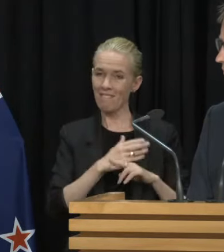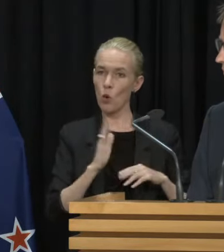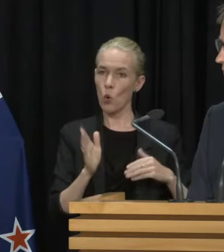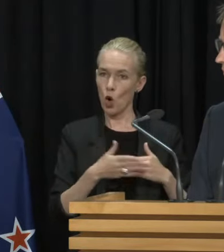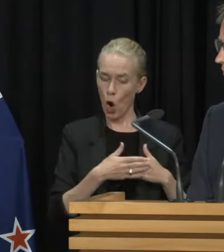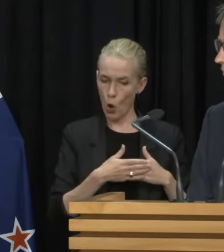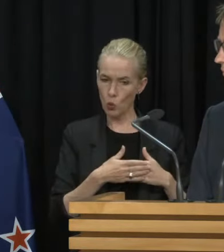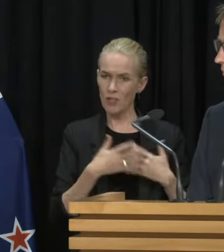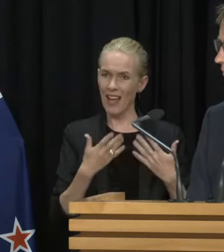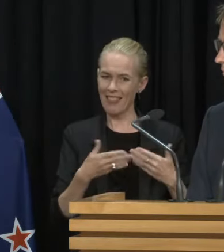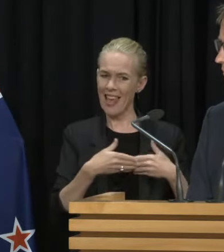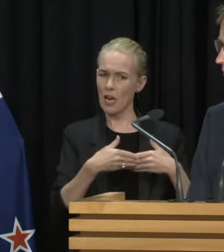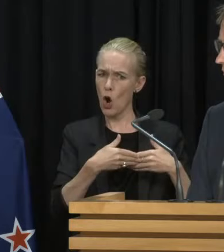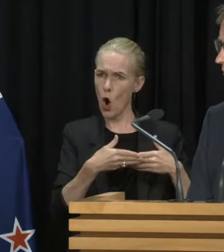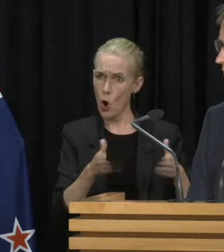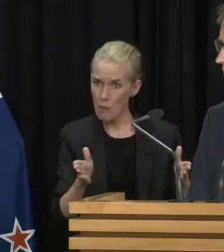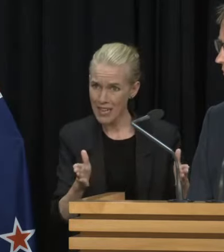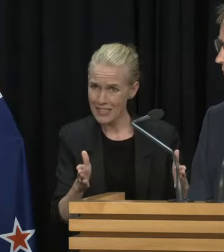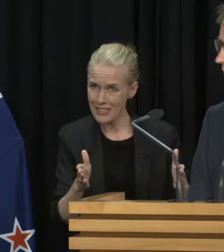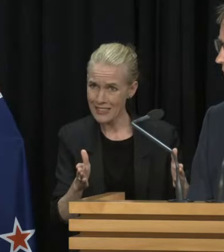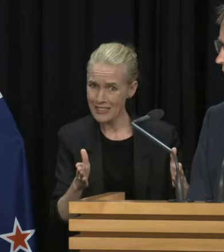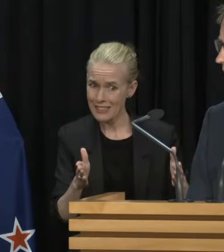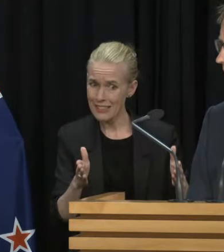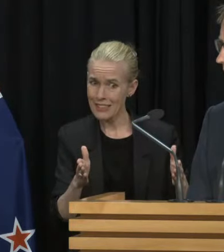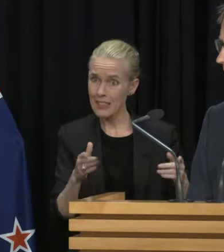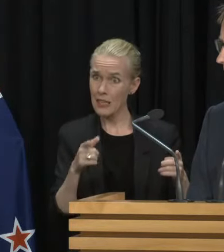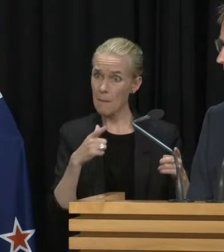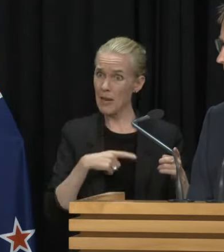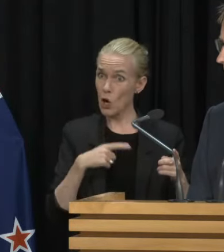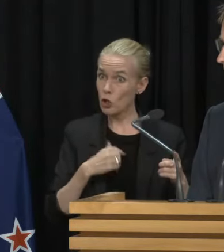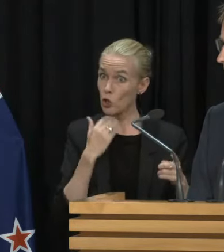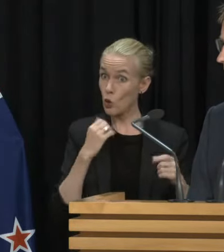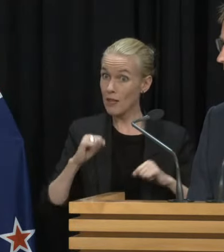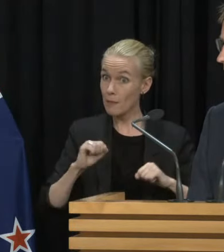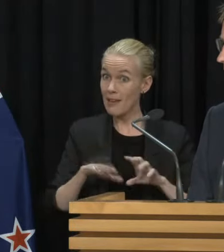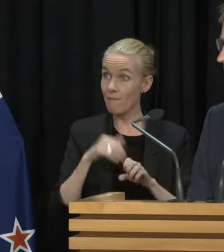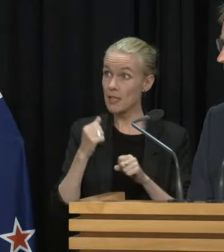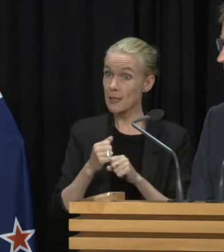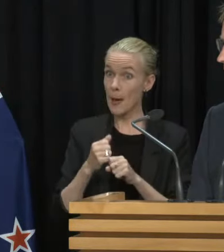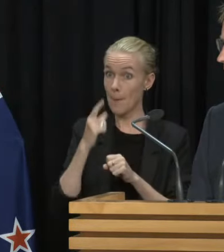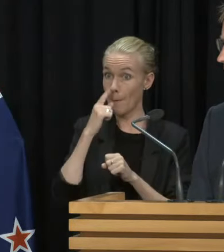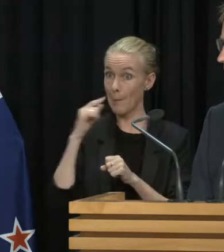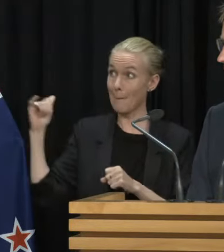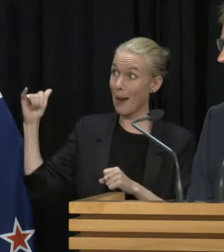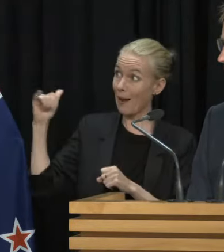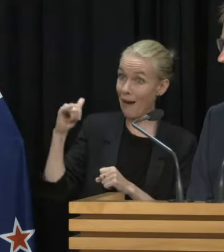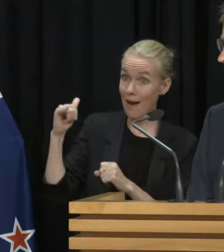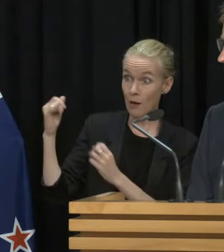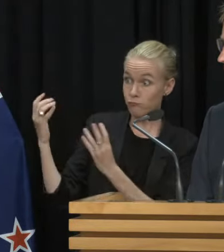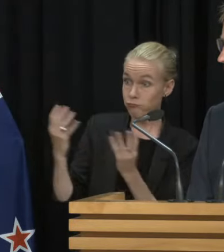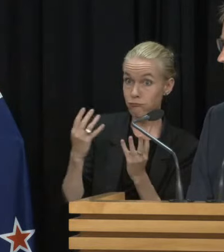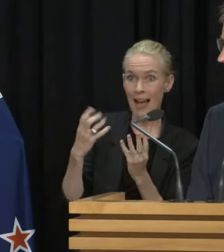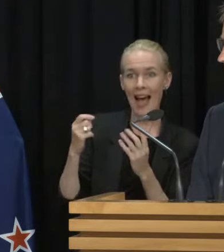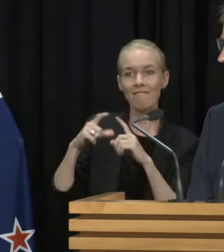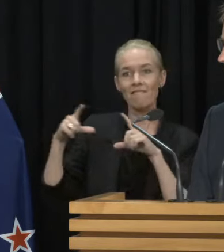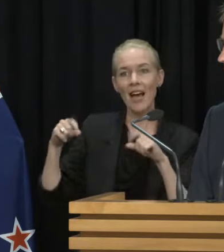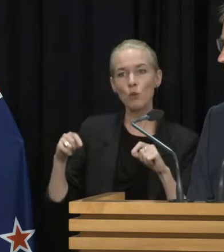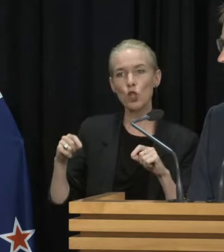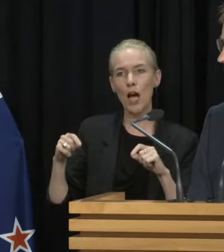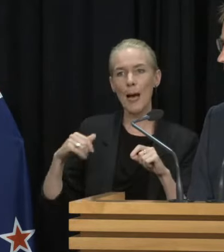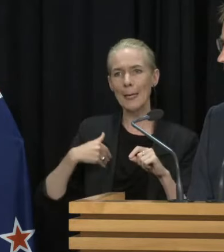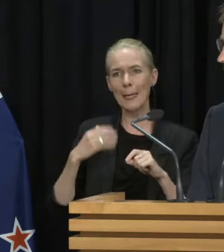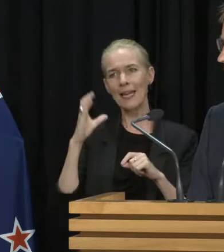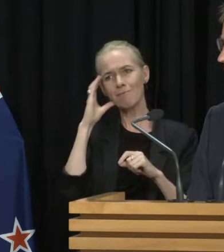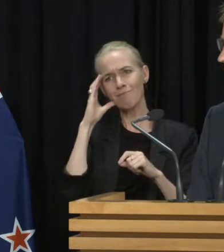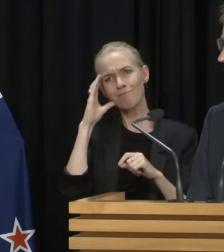could cope with the Pullman being offline for a bit longer if we'd needed to. Obviously, it's easier for us to be using some of the